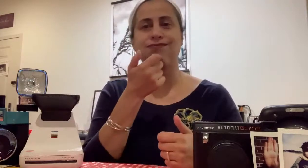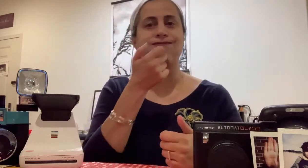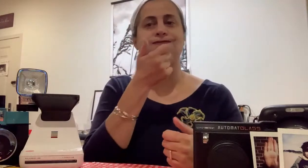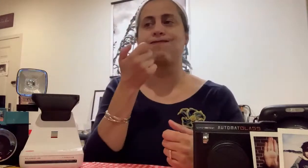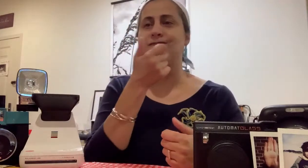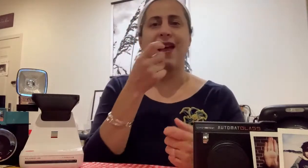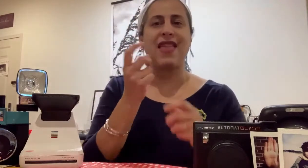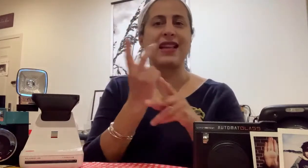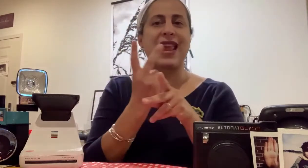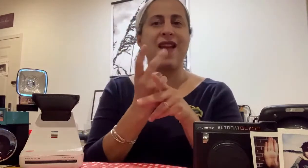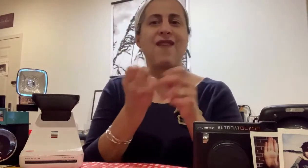us.